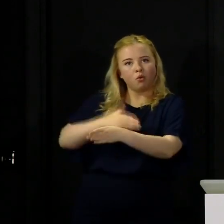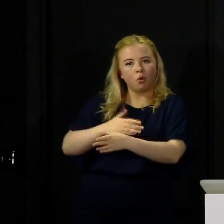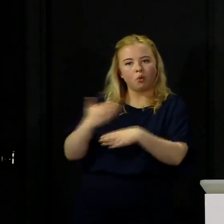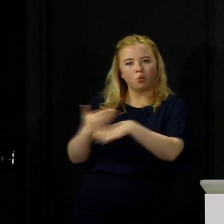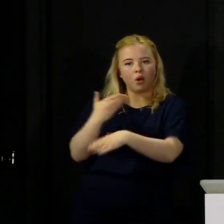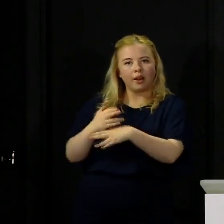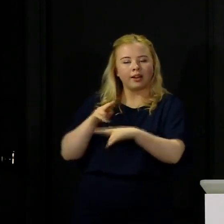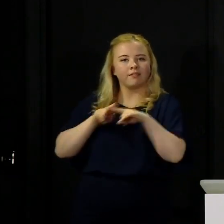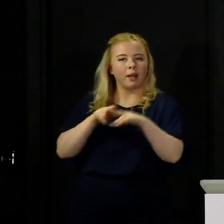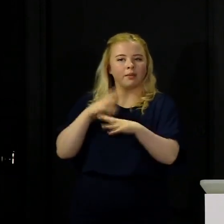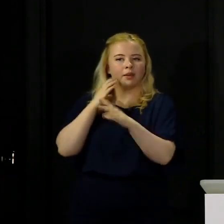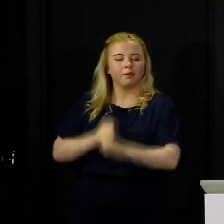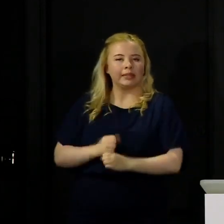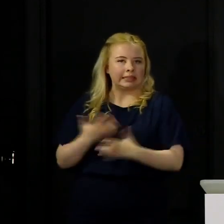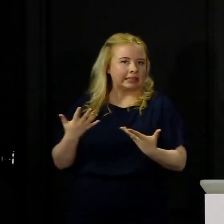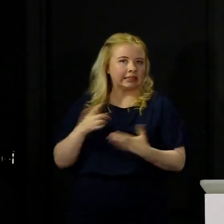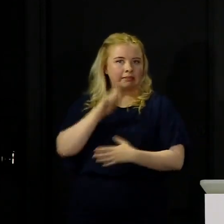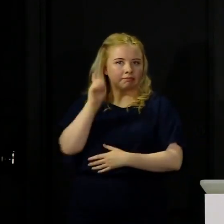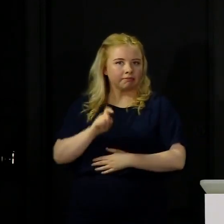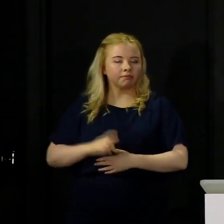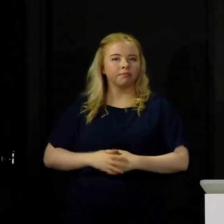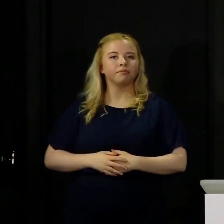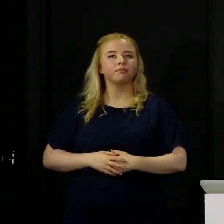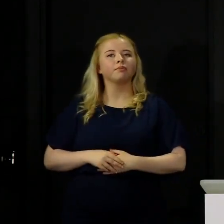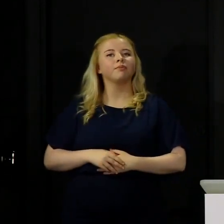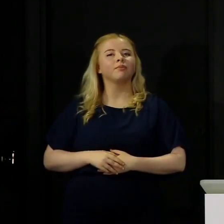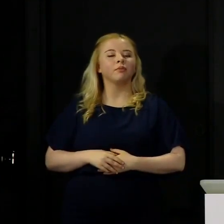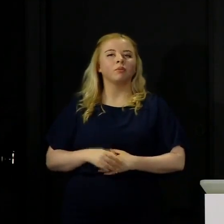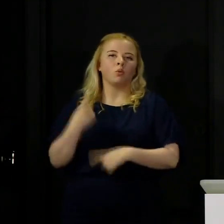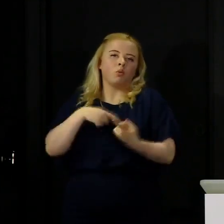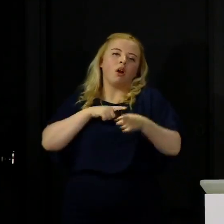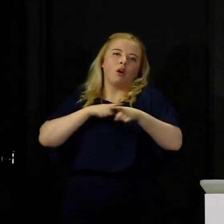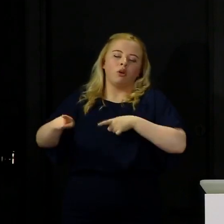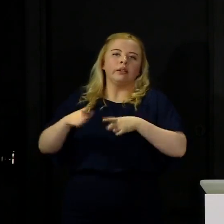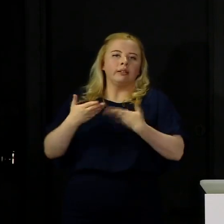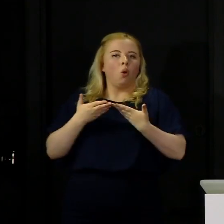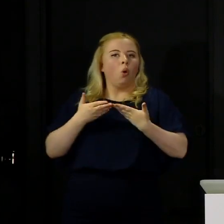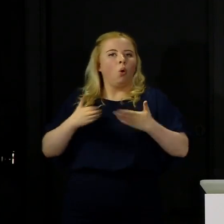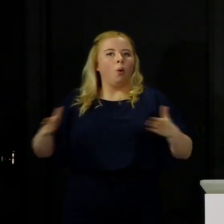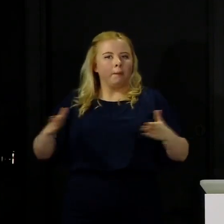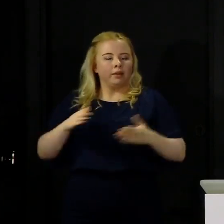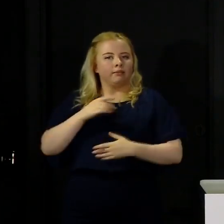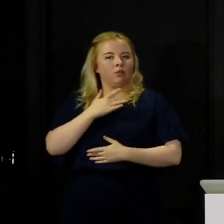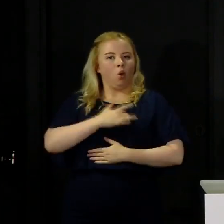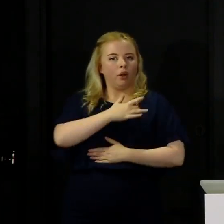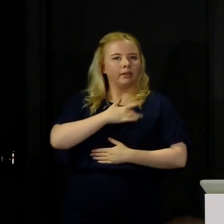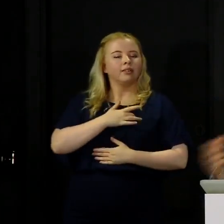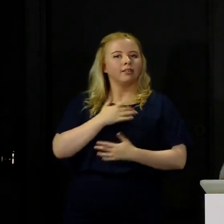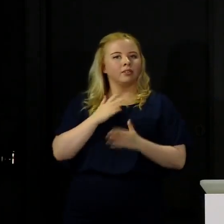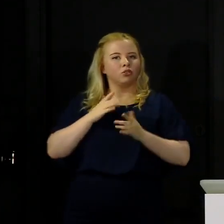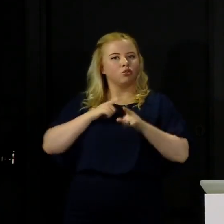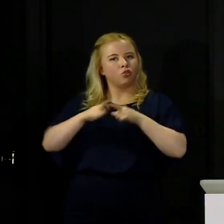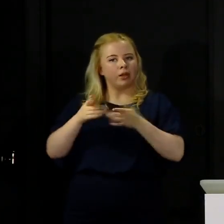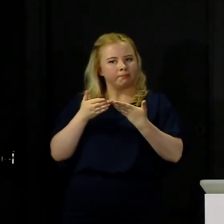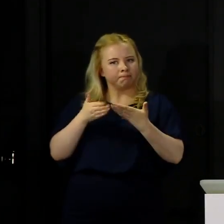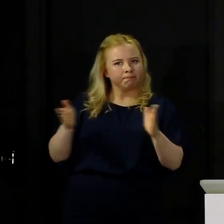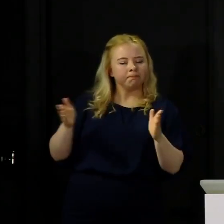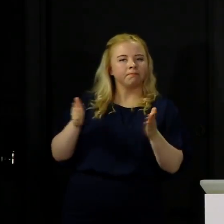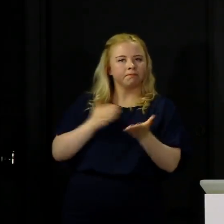commitments? So this is where we're trying to be as open as with people as we can, and part